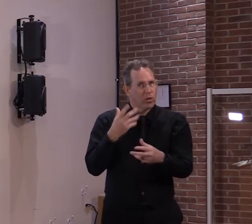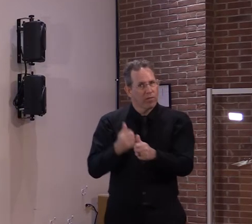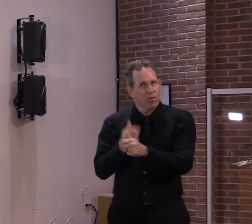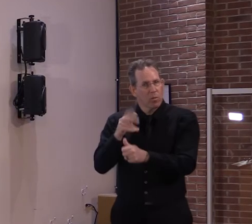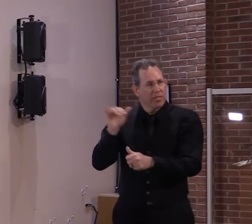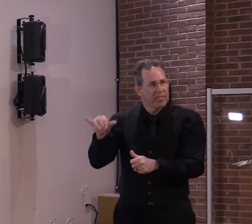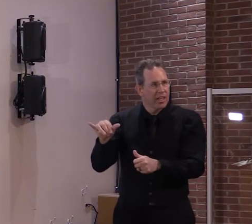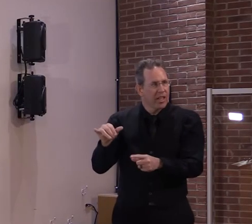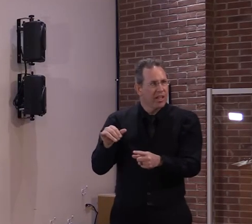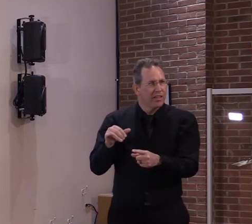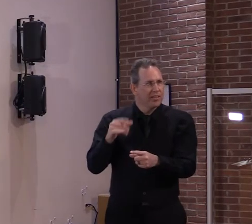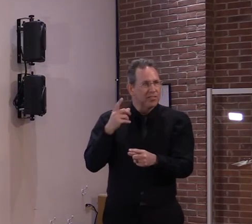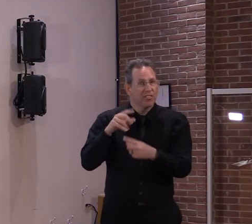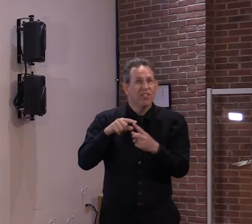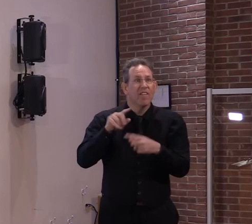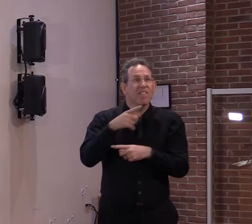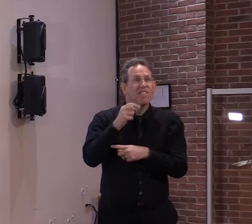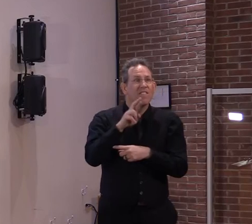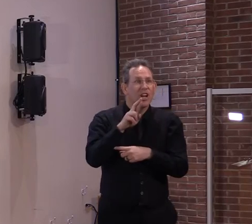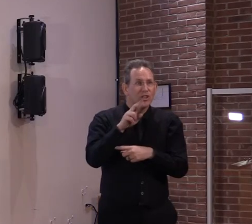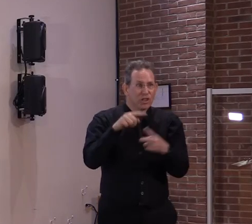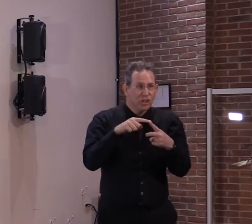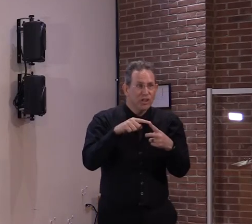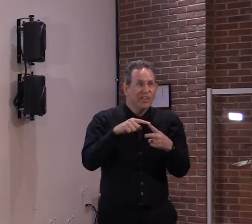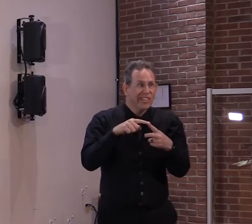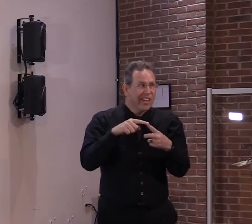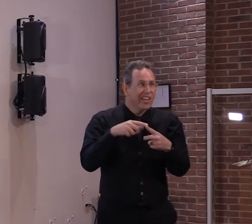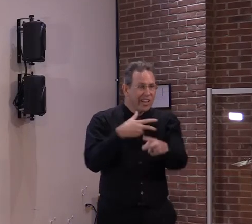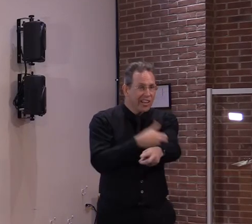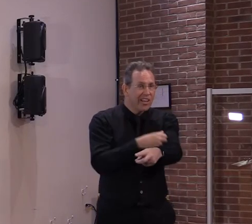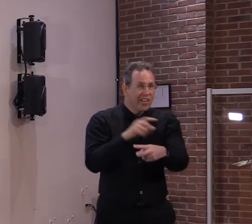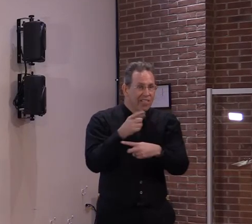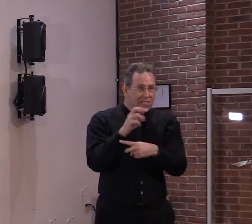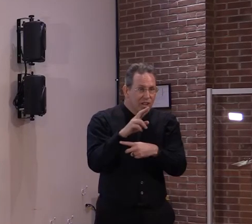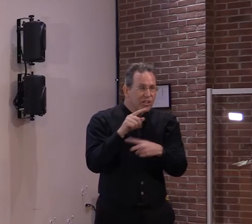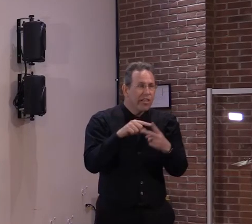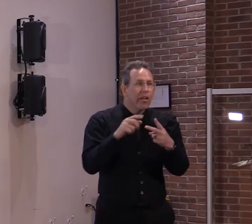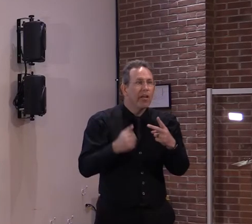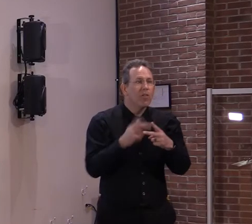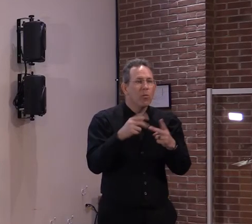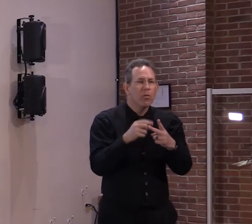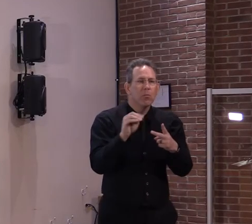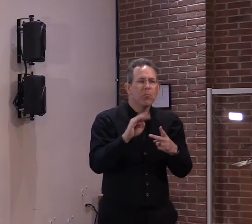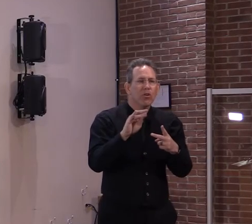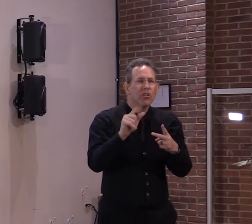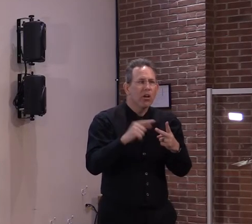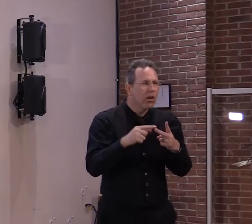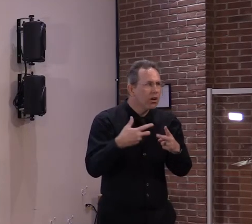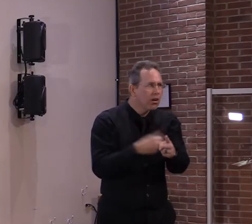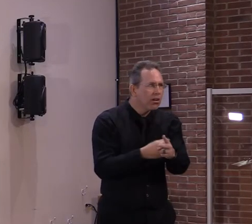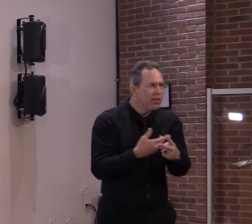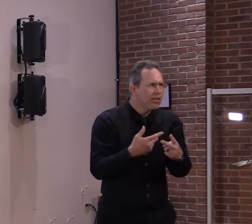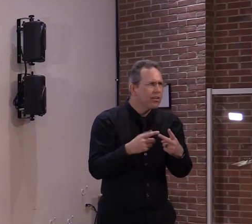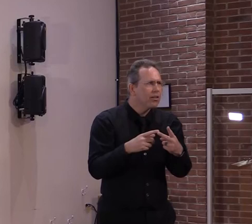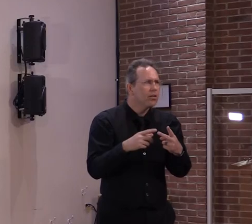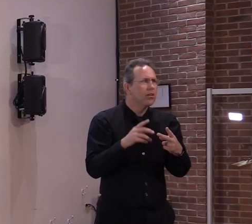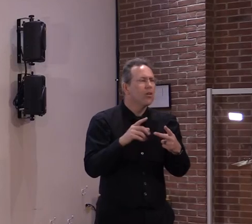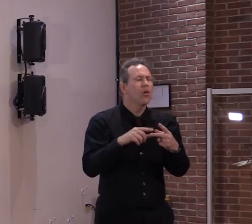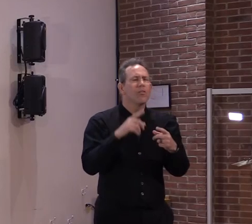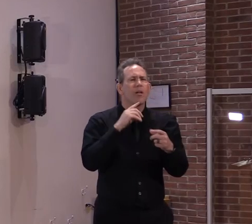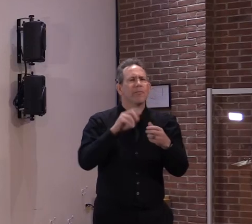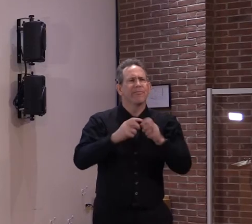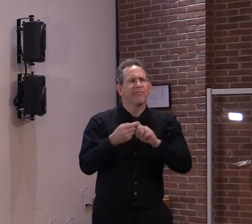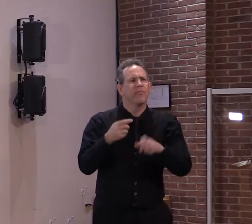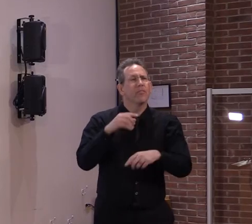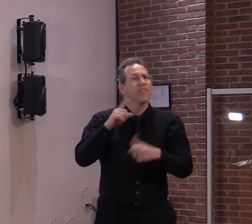shot. The administrators of the Pfizer thought it was the first dose, and they actually did have